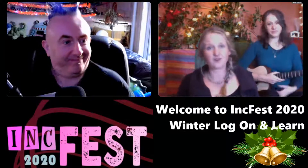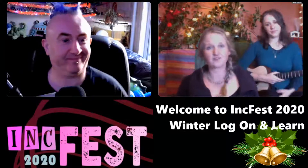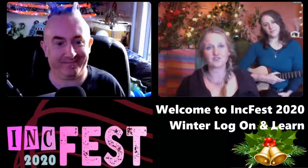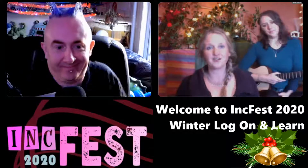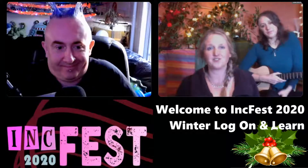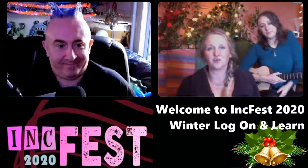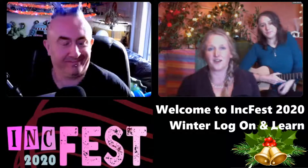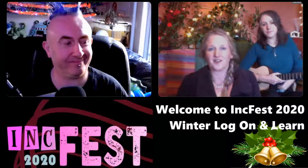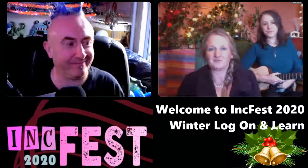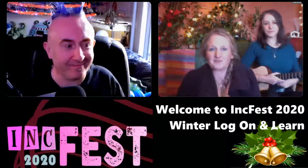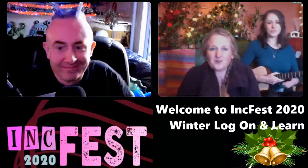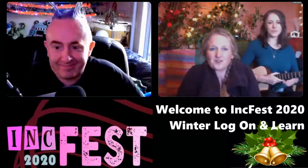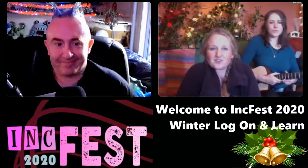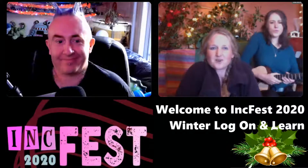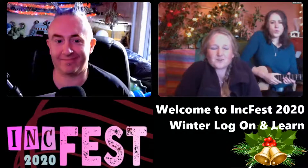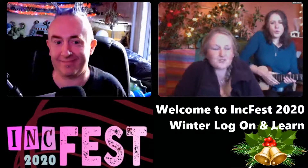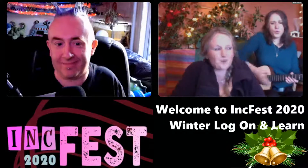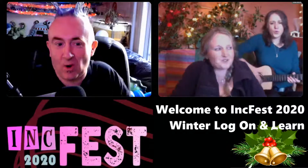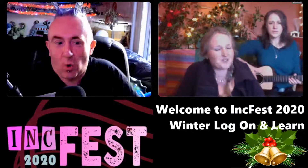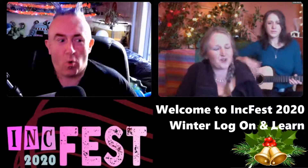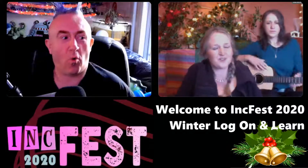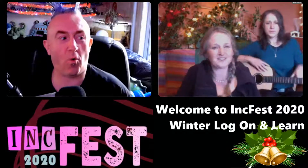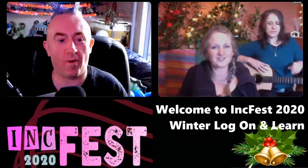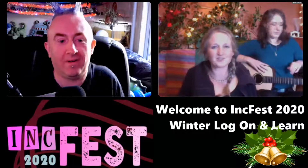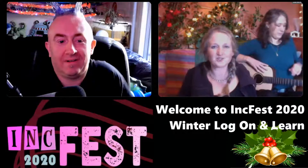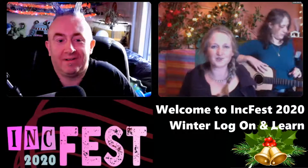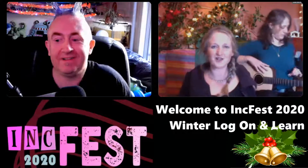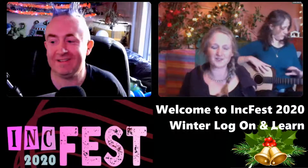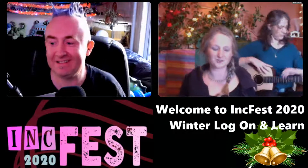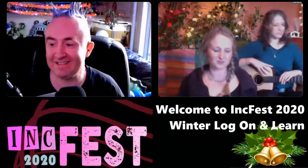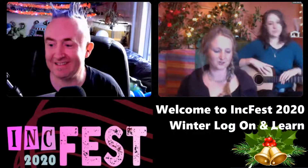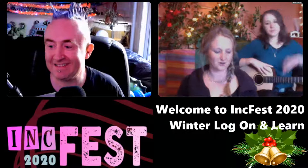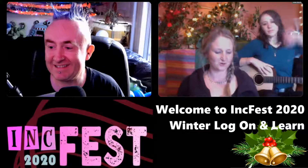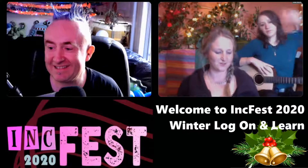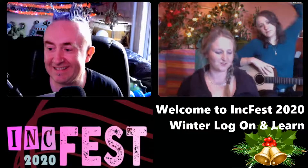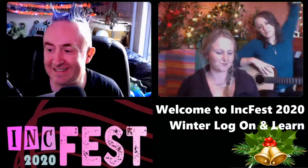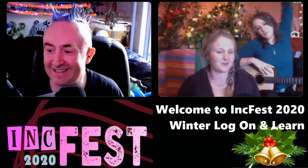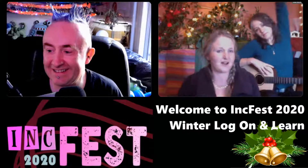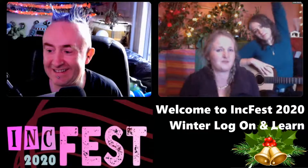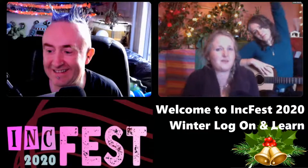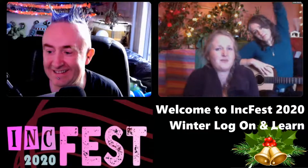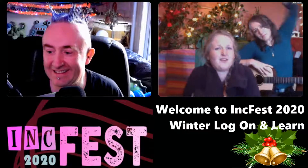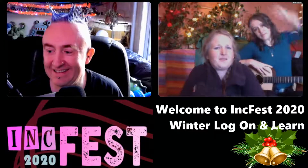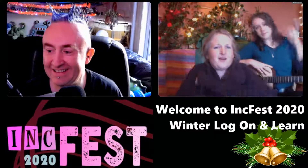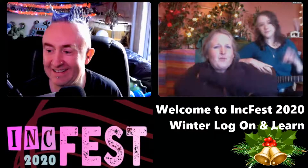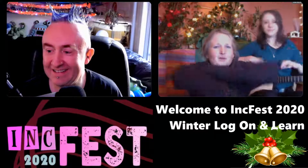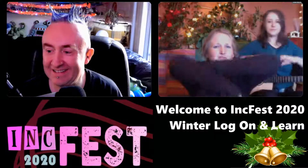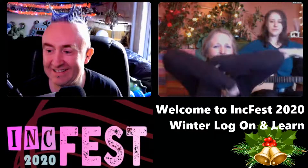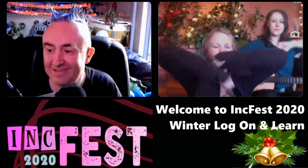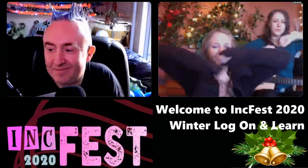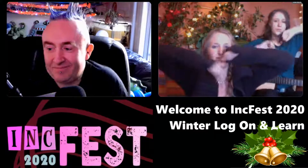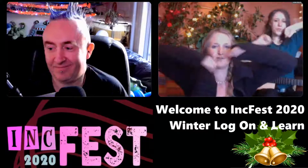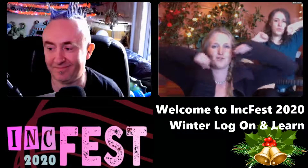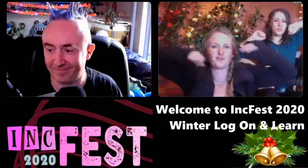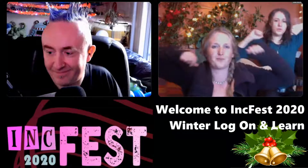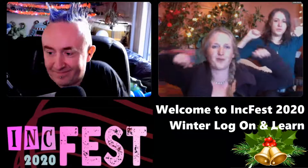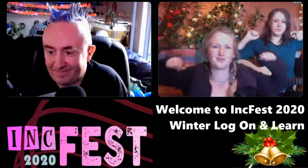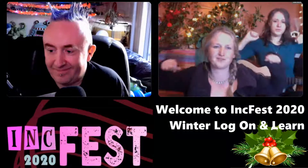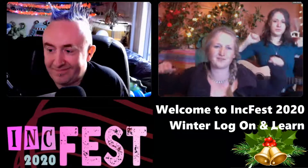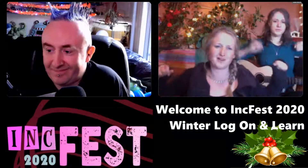try and enjoy it. Roll your shoulders, an opportunity to stretch your shoulders round. Maybe get your elbows going if you've got the space. Oh yeah, we've